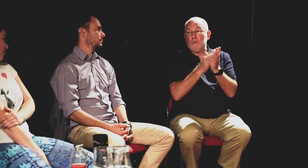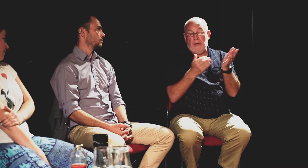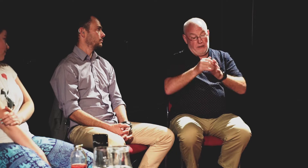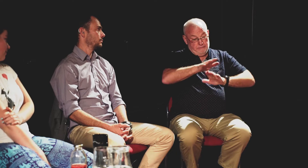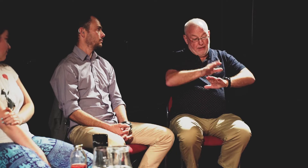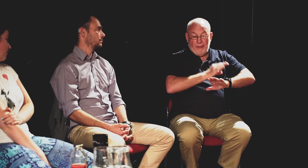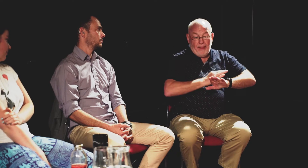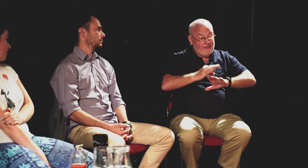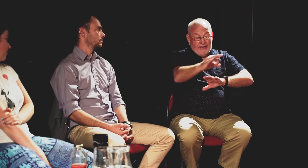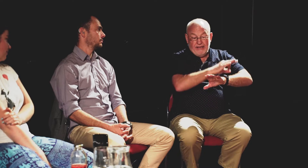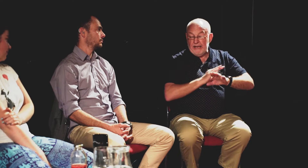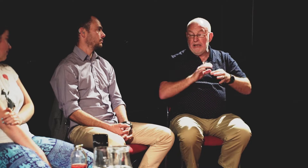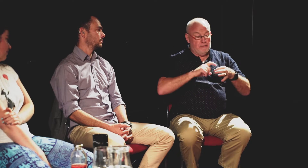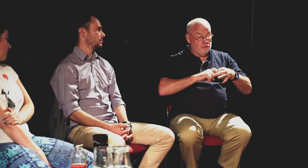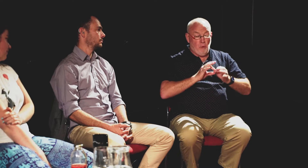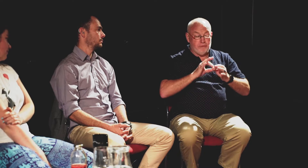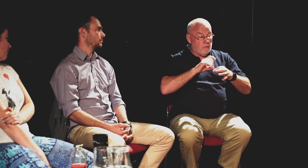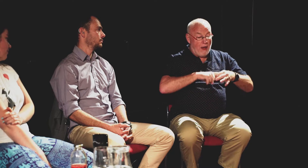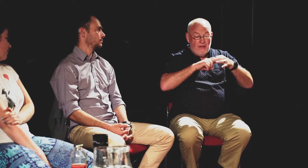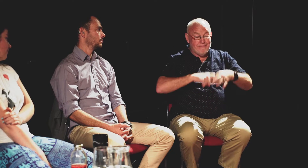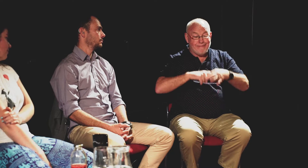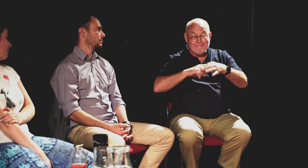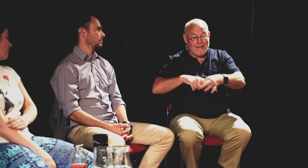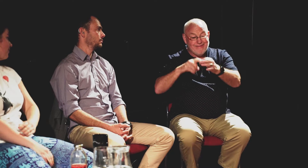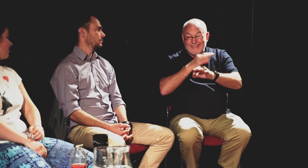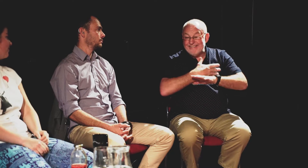all. None in New Zealand, none at all. No interpreters anywhere.